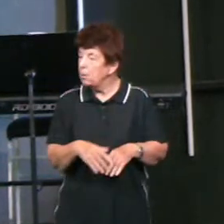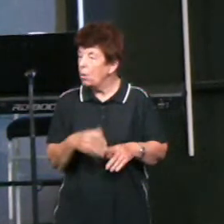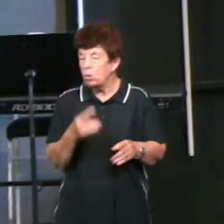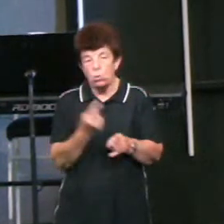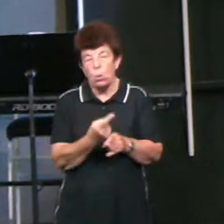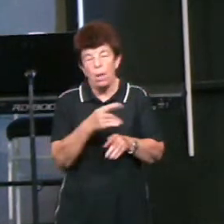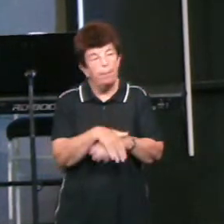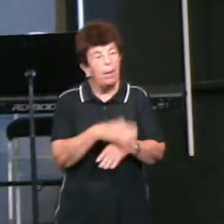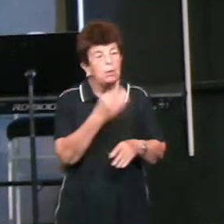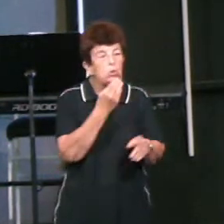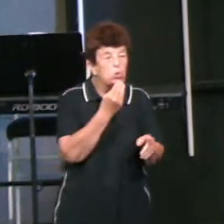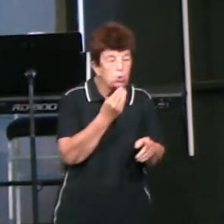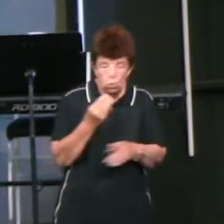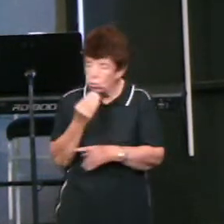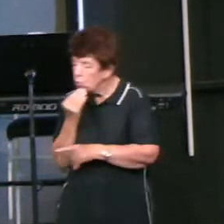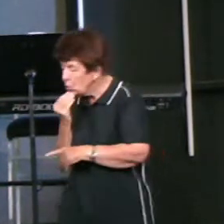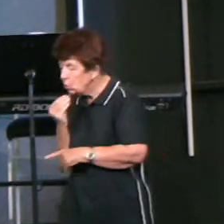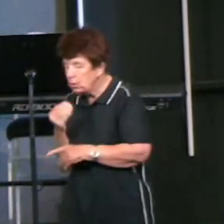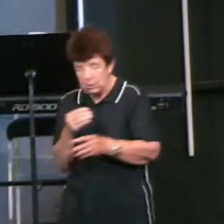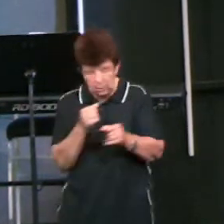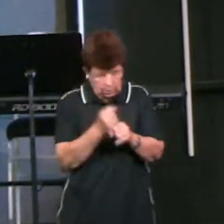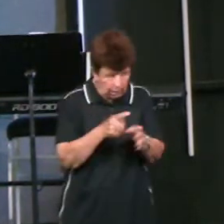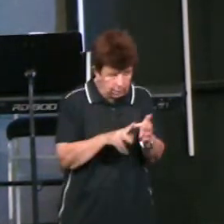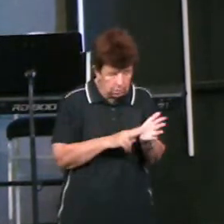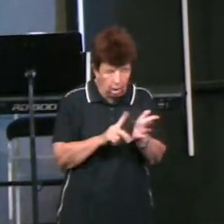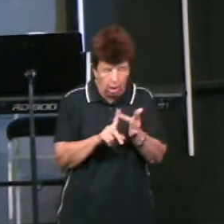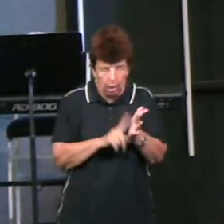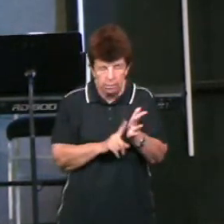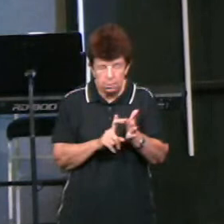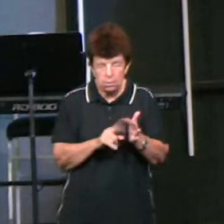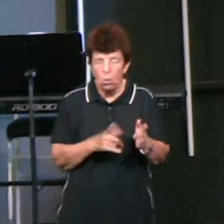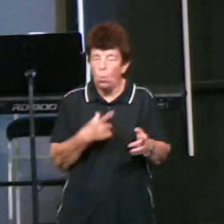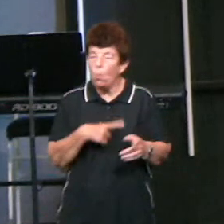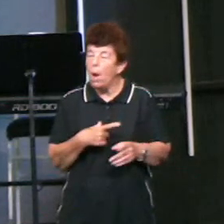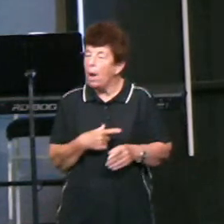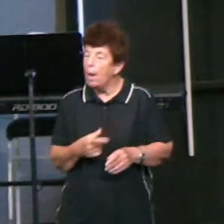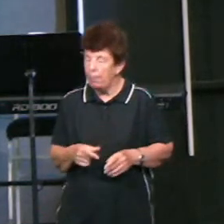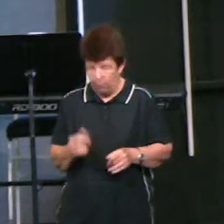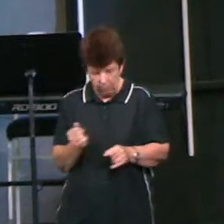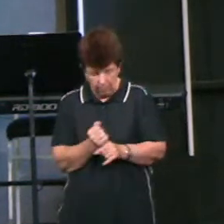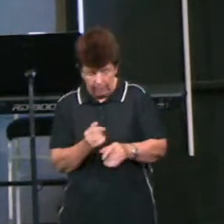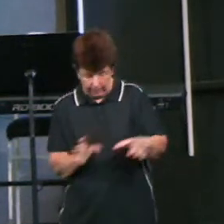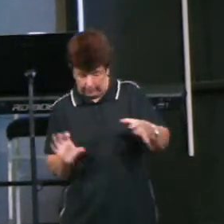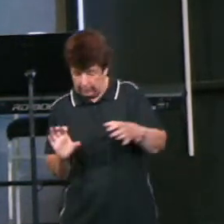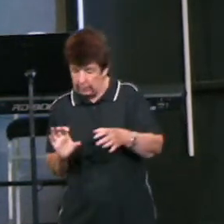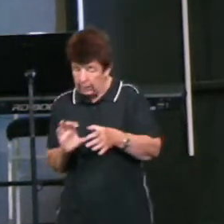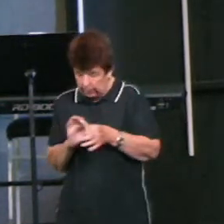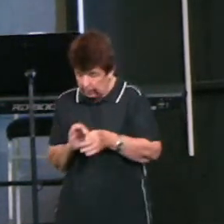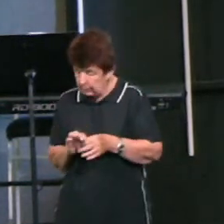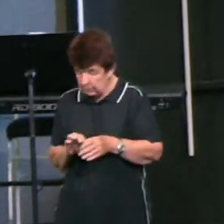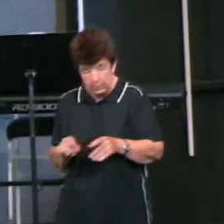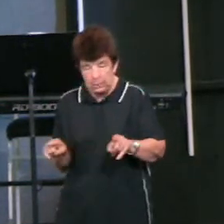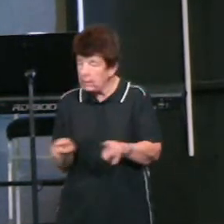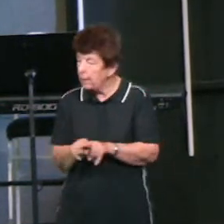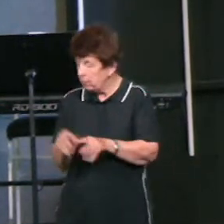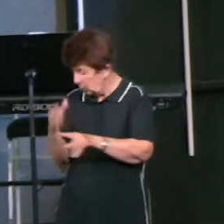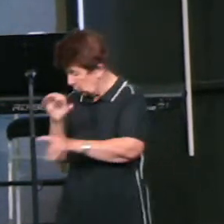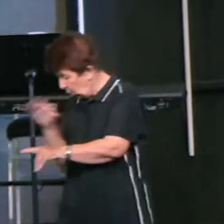and Gentiles in our everyday lives? Why is this important? Well, if we make that parallel between Christians and